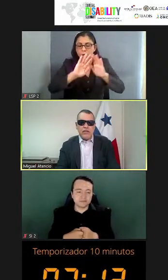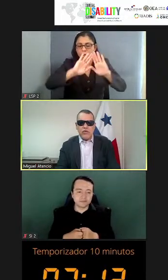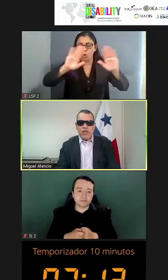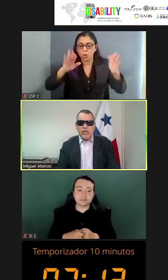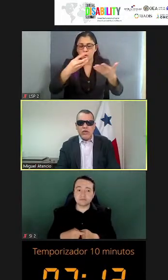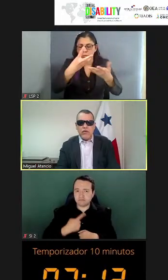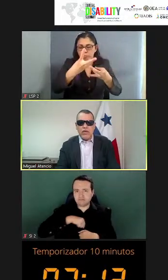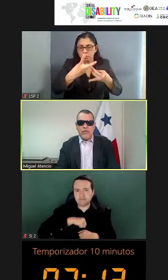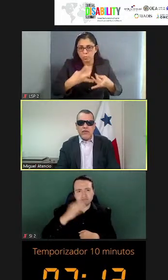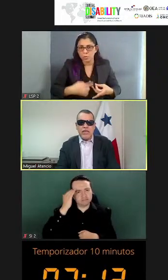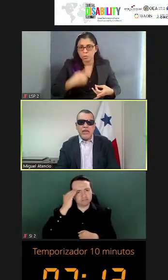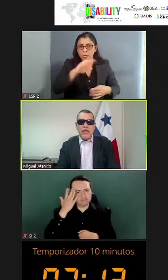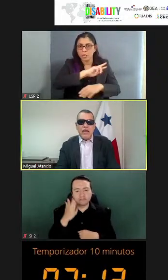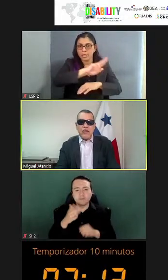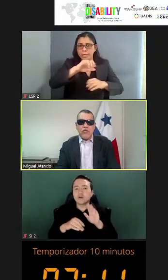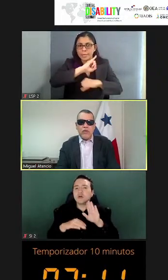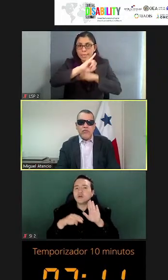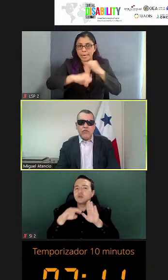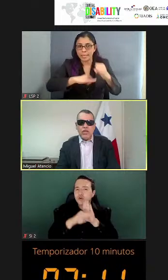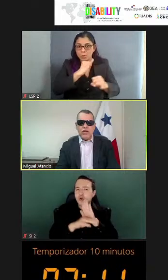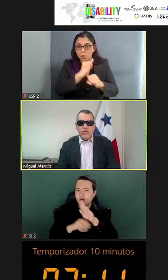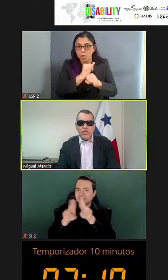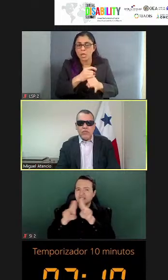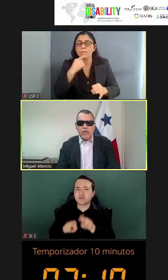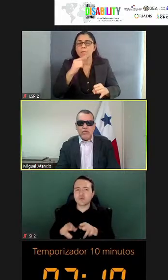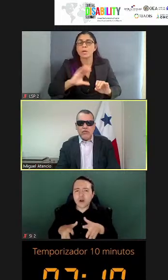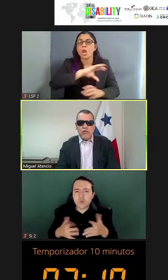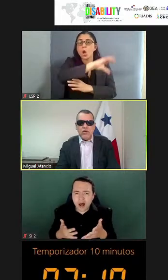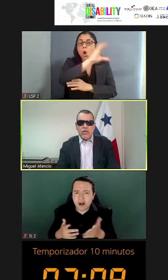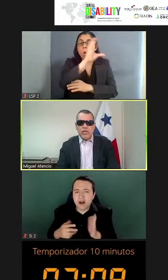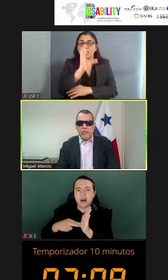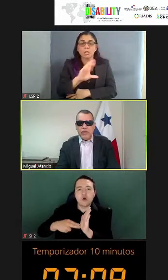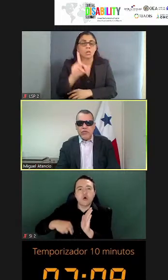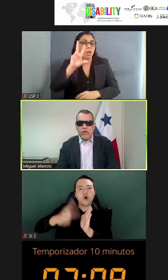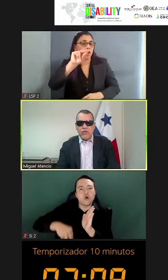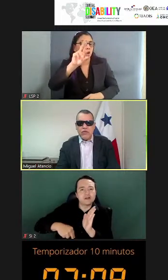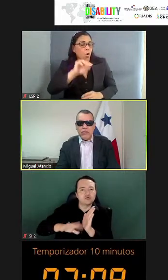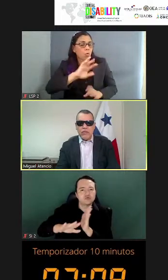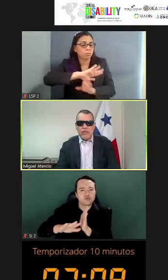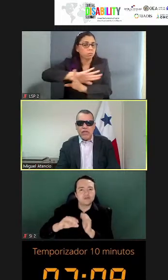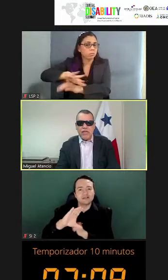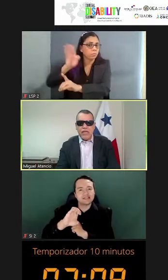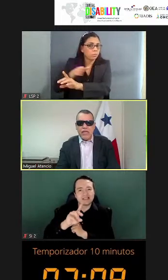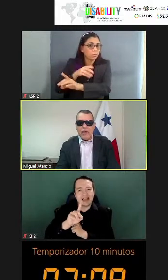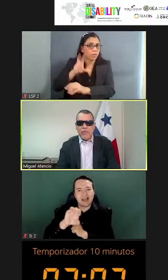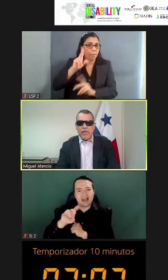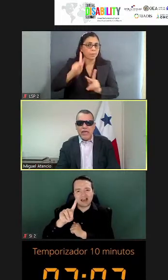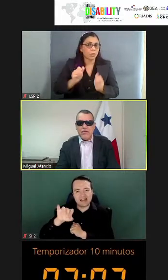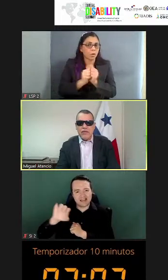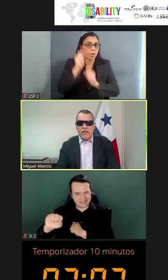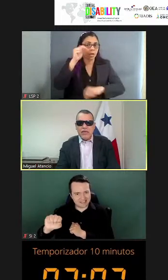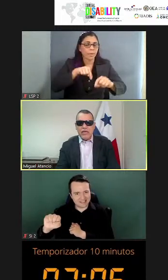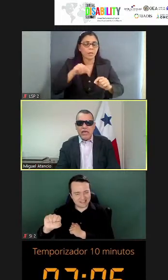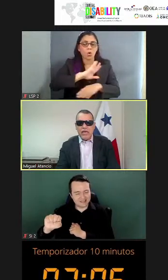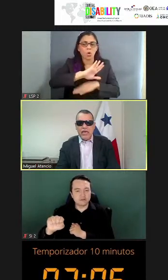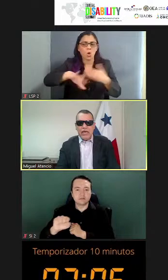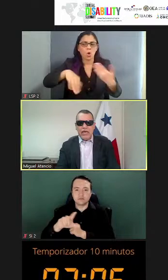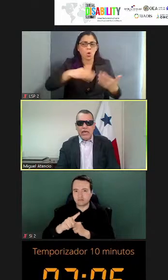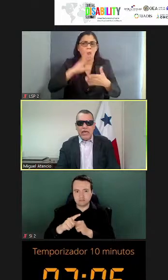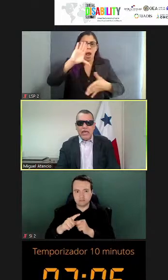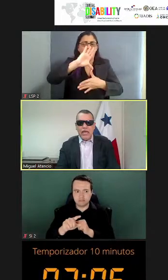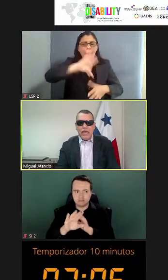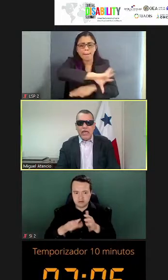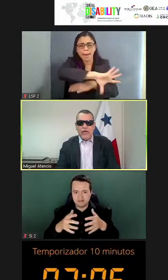agents within the framework of international regulations we need to talk about the convention of non-discrimination of persons with